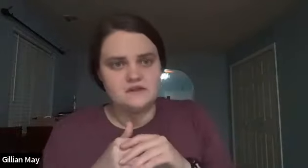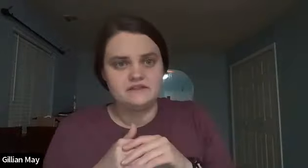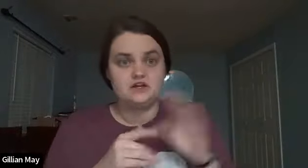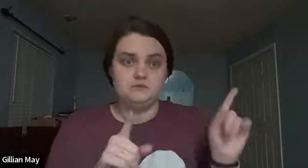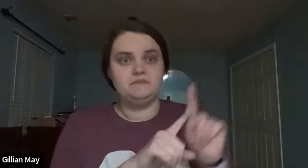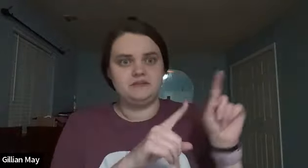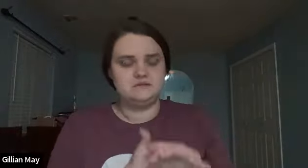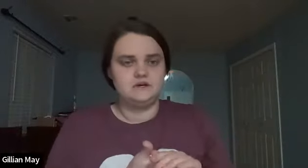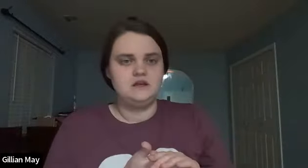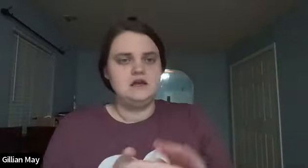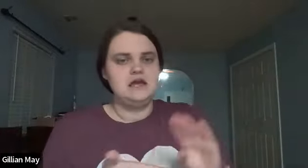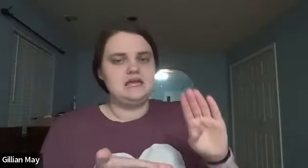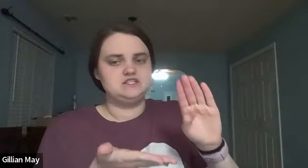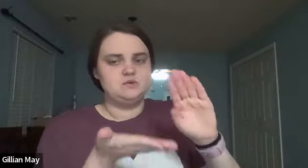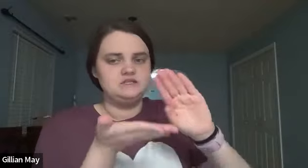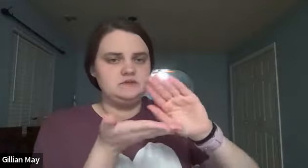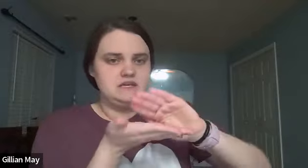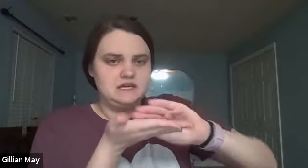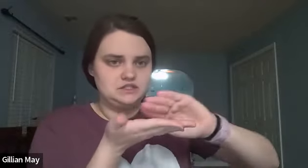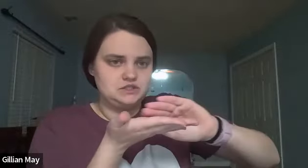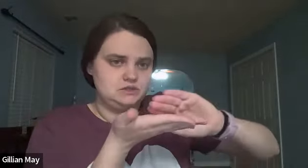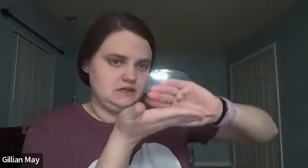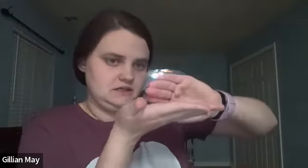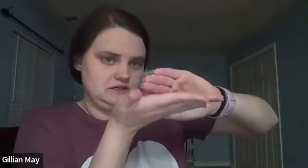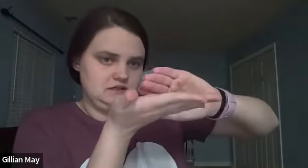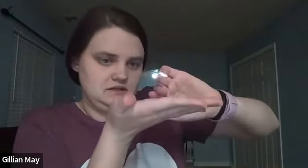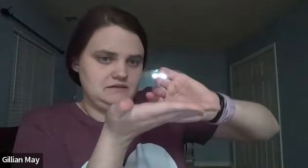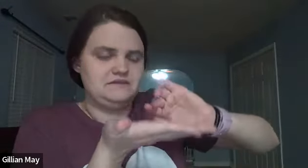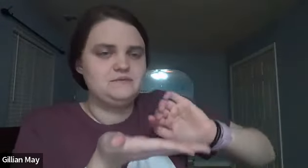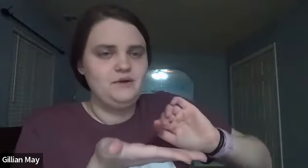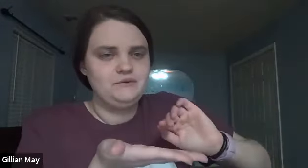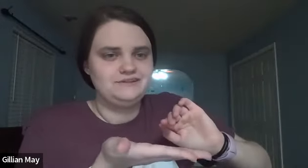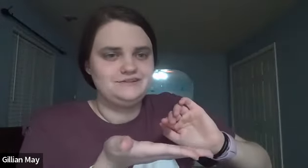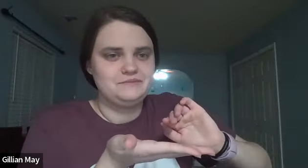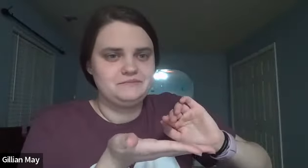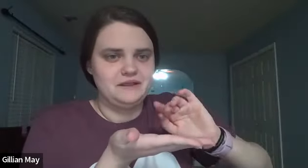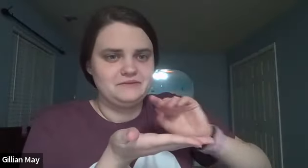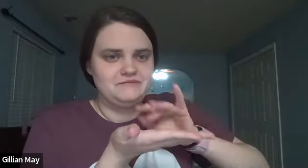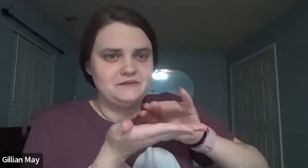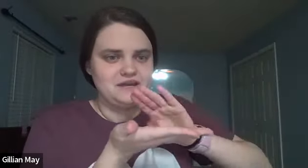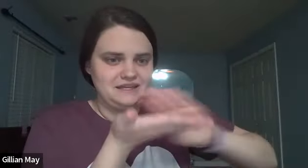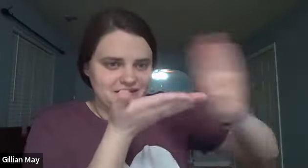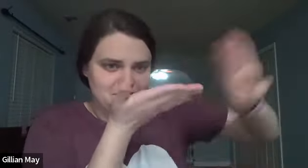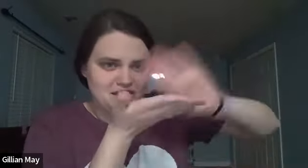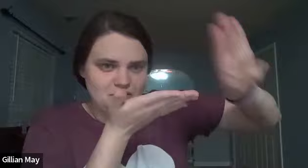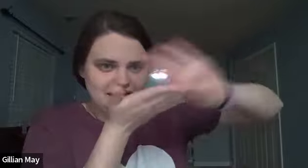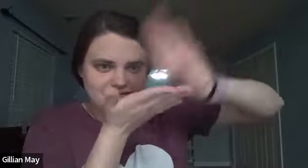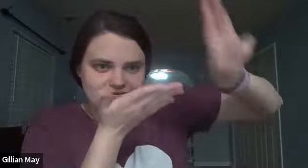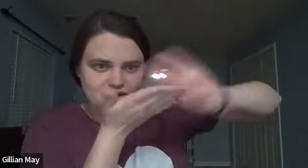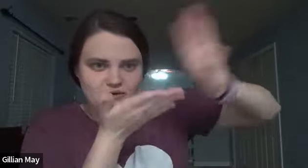like that, or you bump into someone. And it's going to be like, think about when you do the, like the fake money, like the make it rain, you know, that